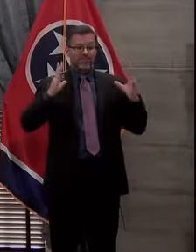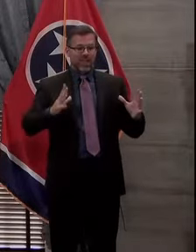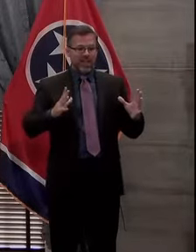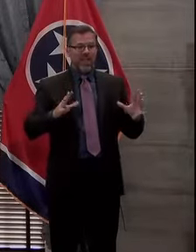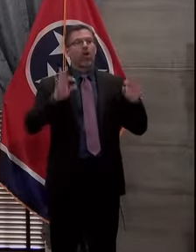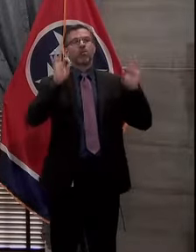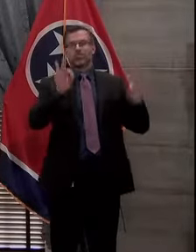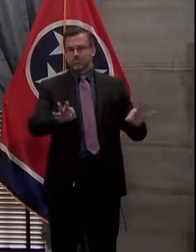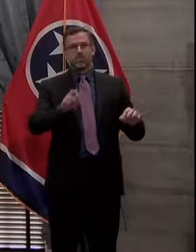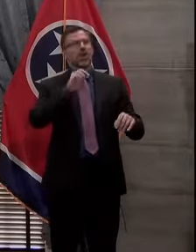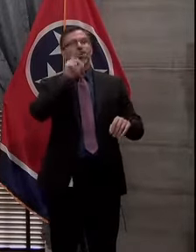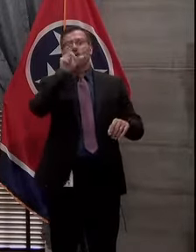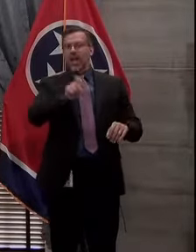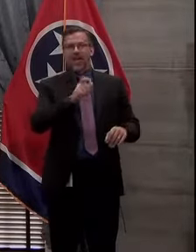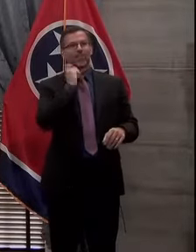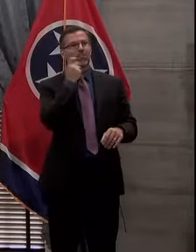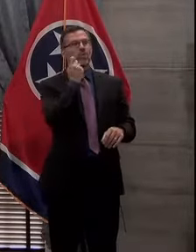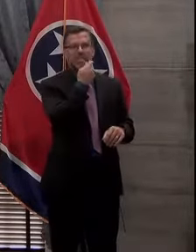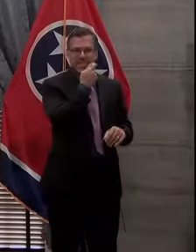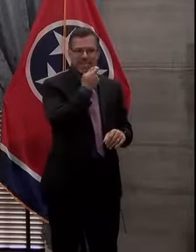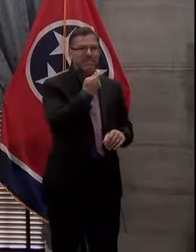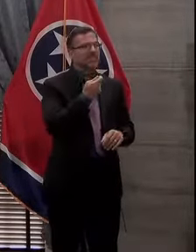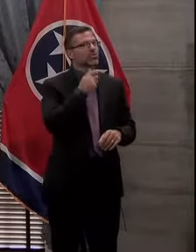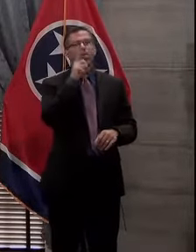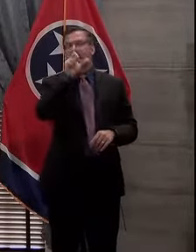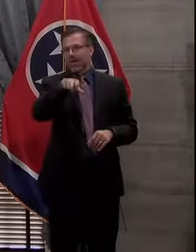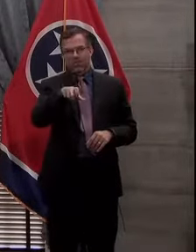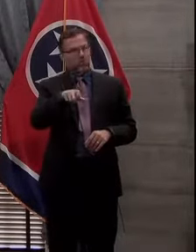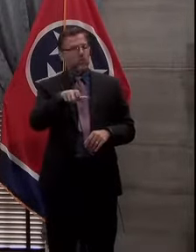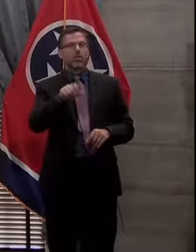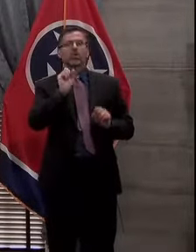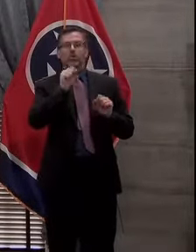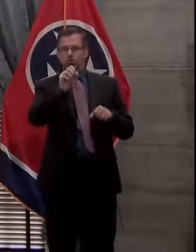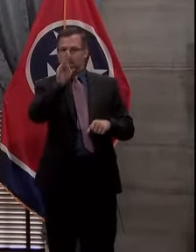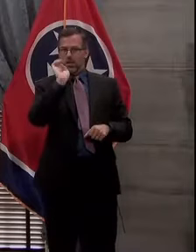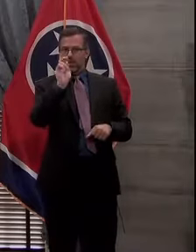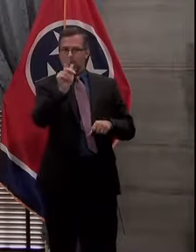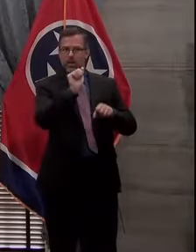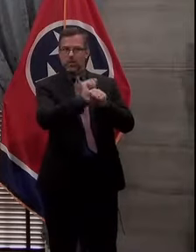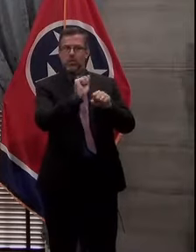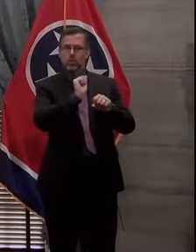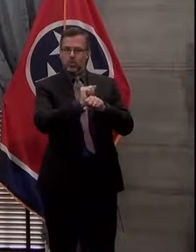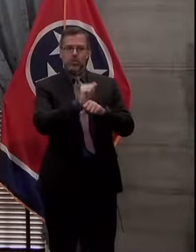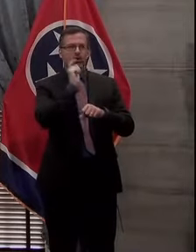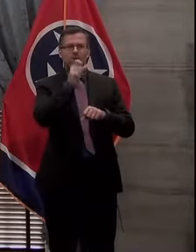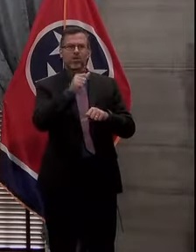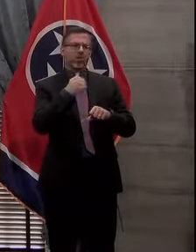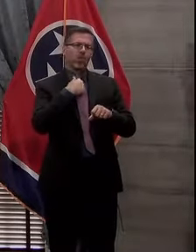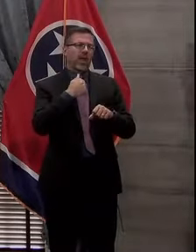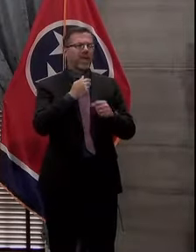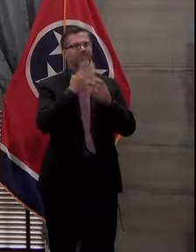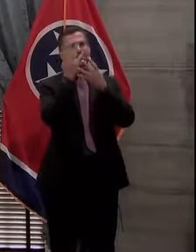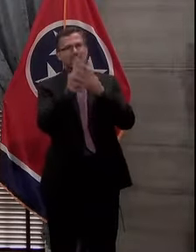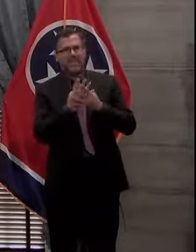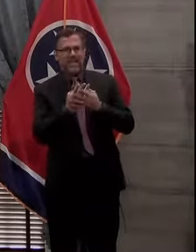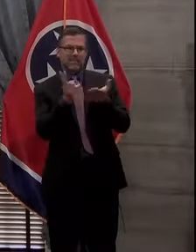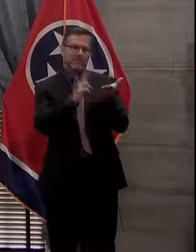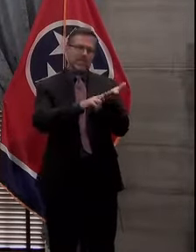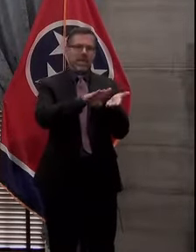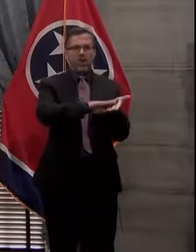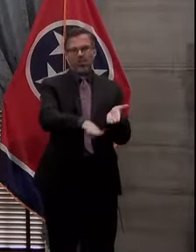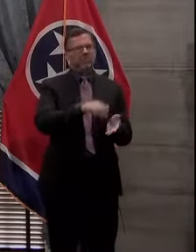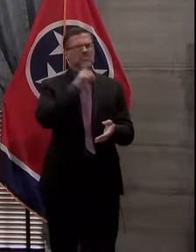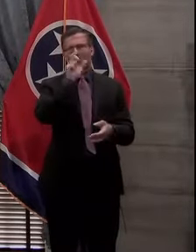quarantine, and you do not have to have any kind of special assessment to clear you from that. After the 14 days, if you're still